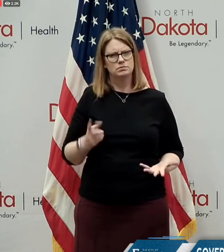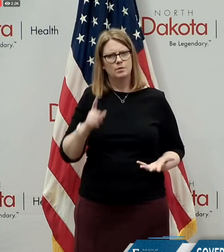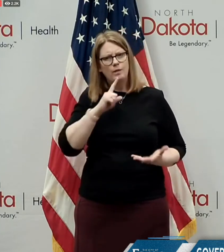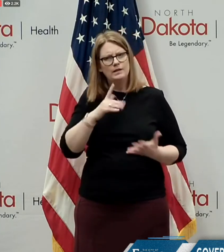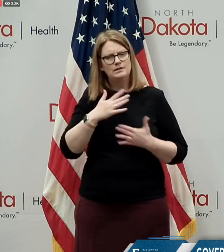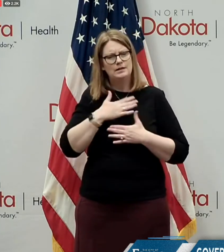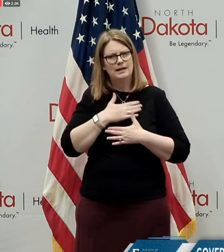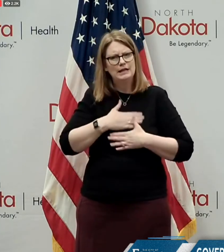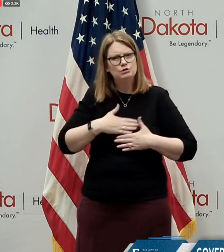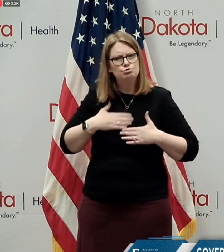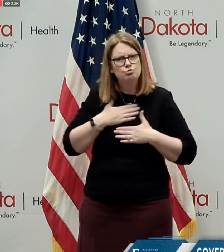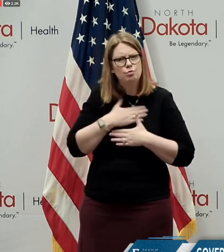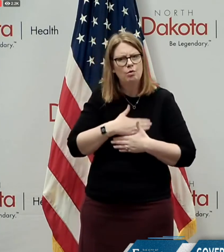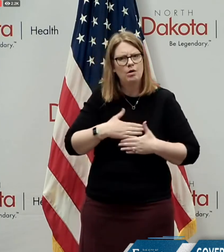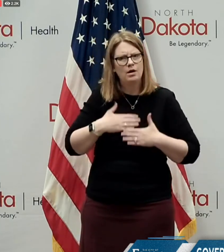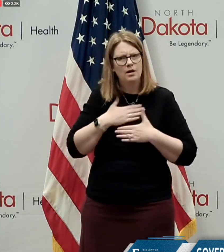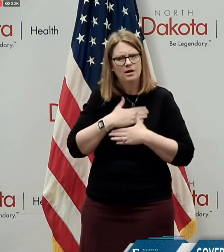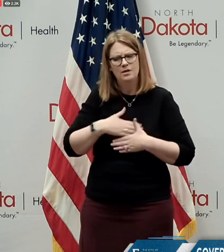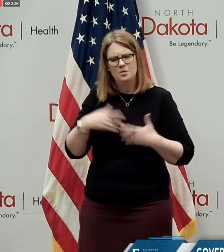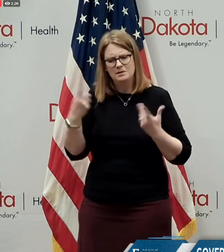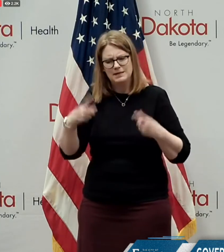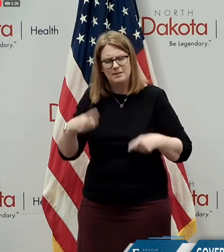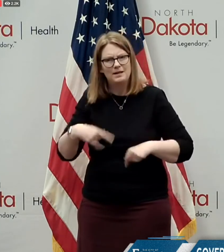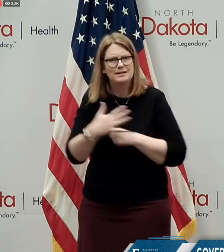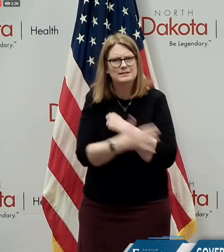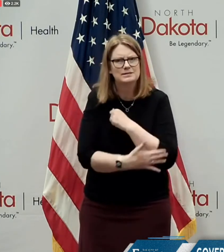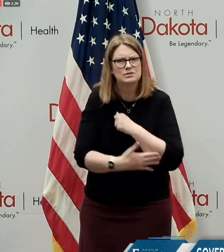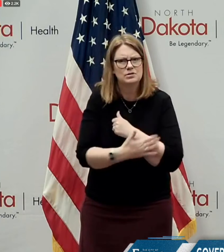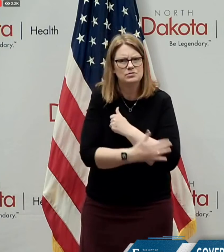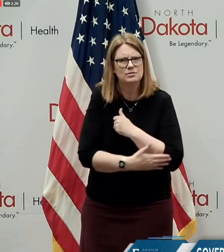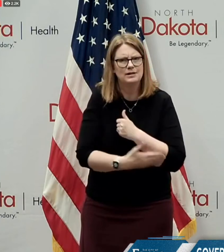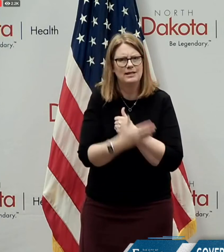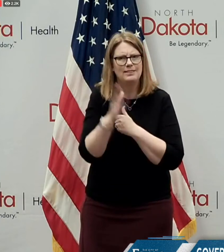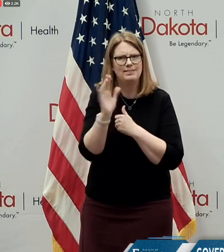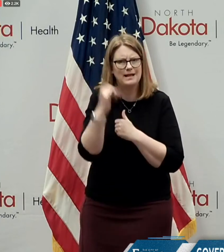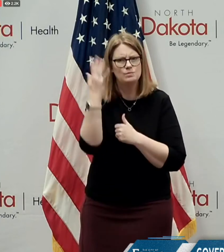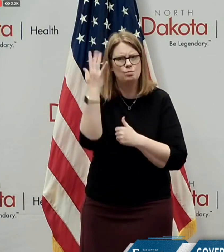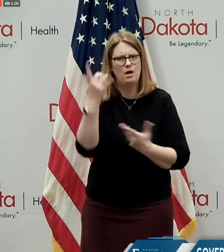the prosperity that we've had in our country. And while there are